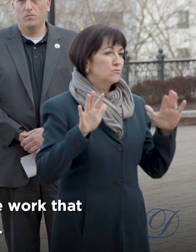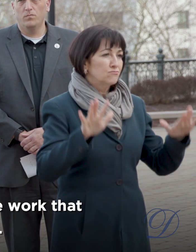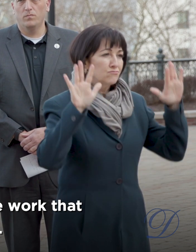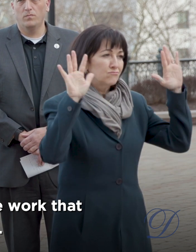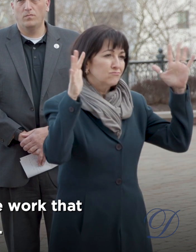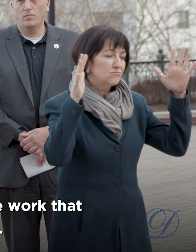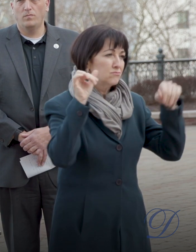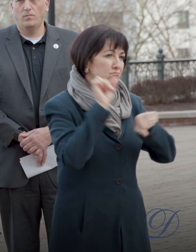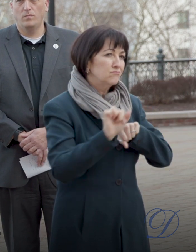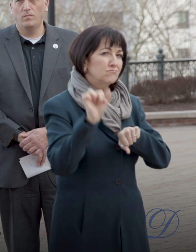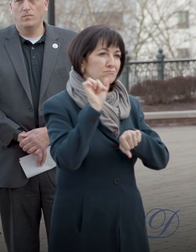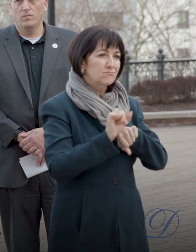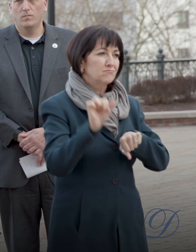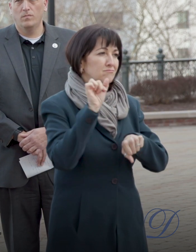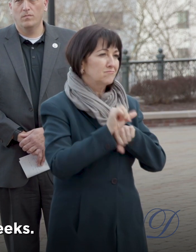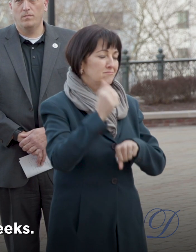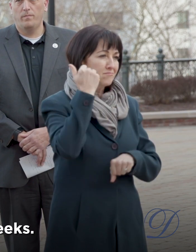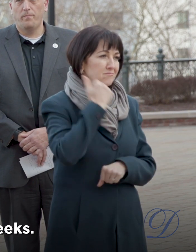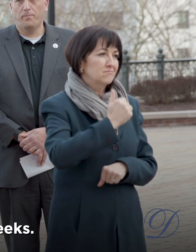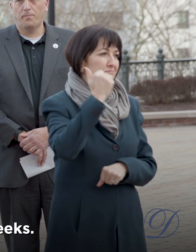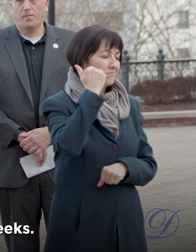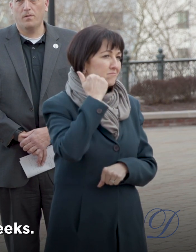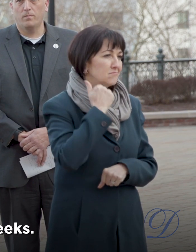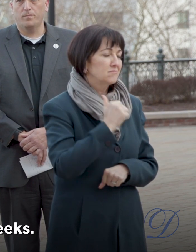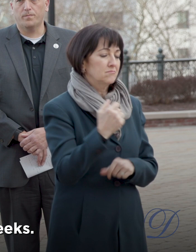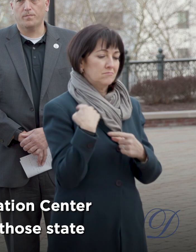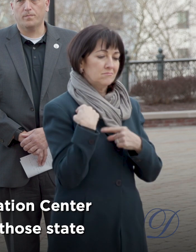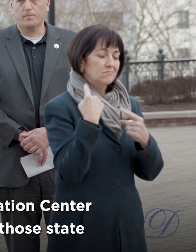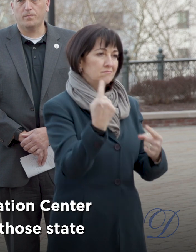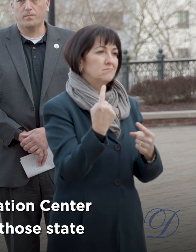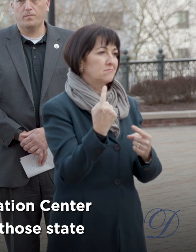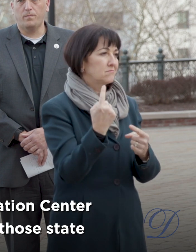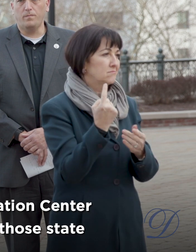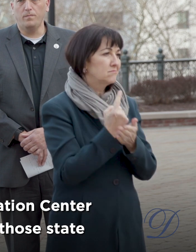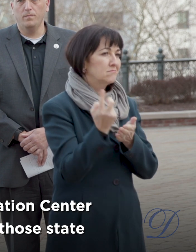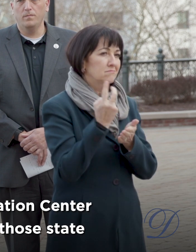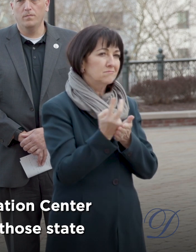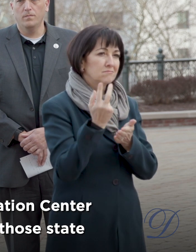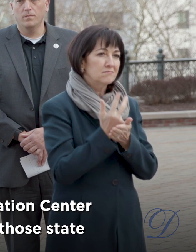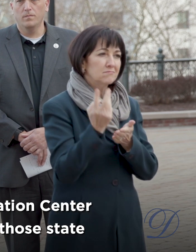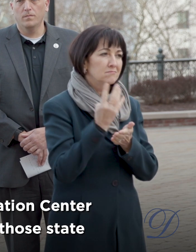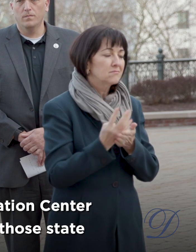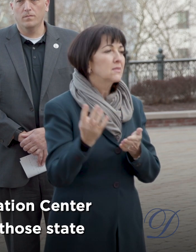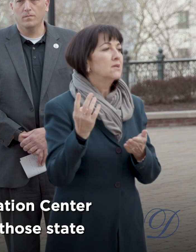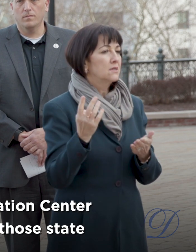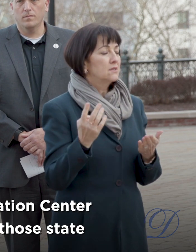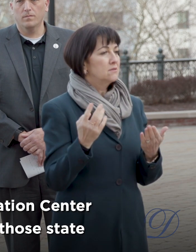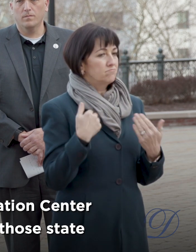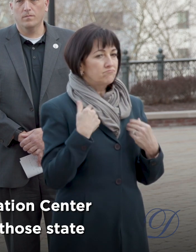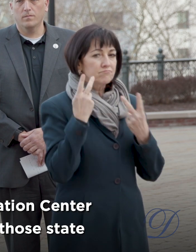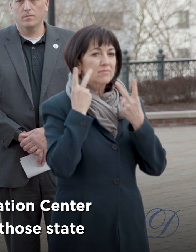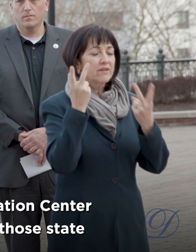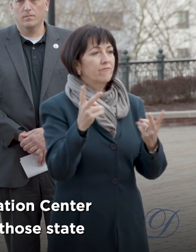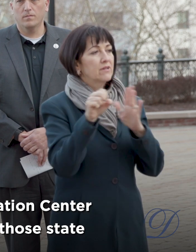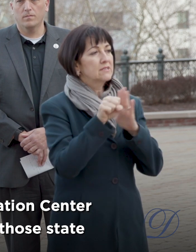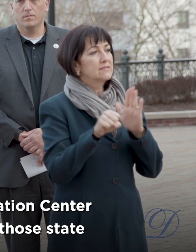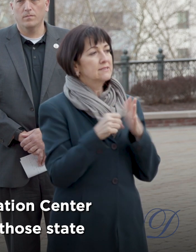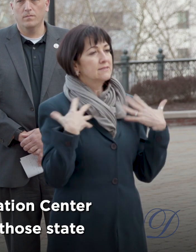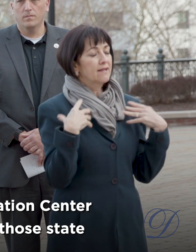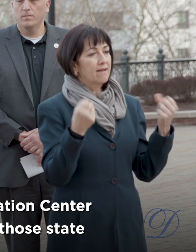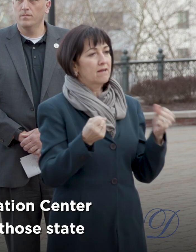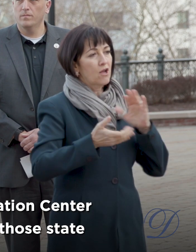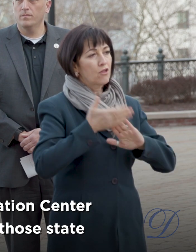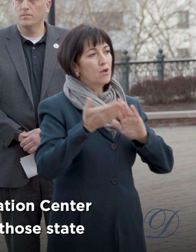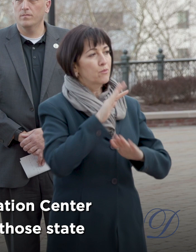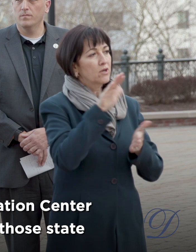that they've been doing day in and day out over the last several weeks. I visited the State Health Operations Center just the other day